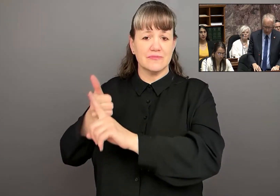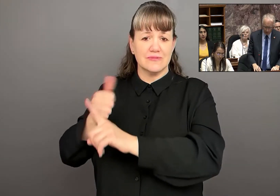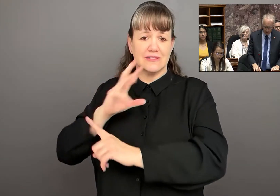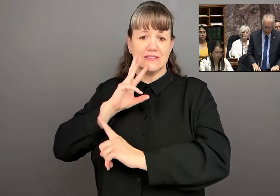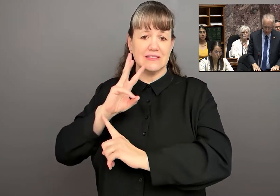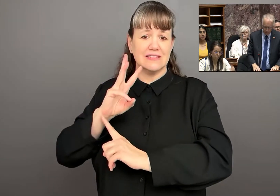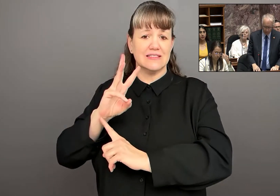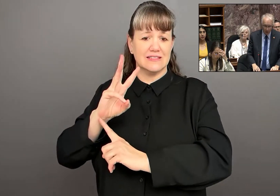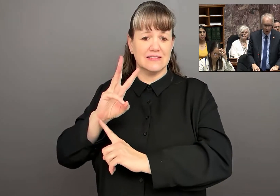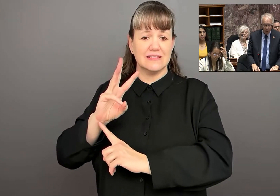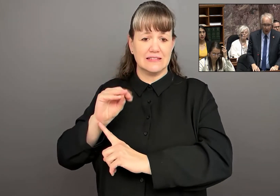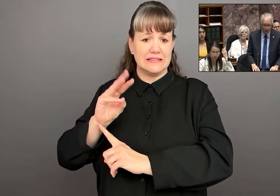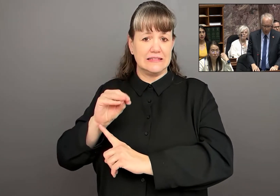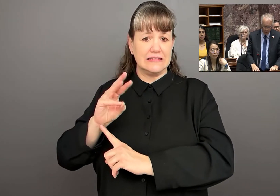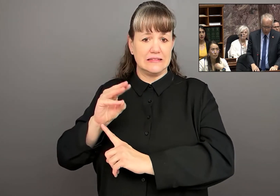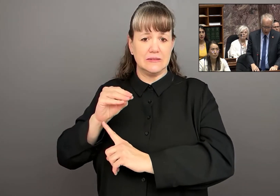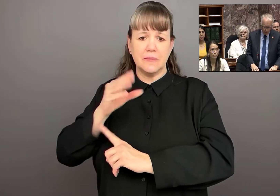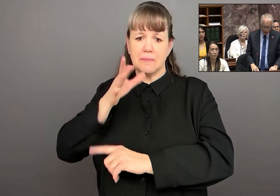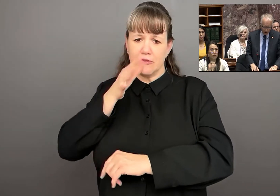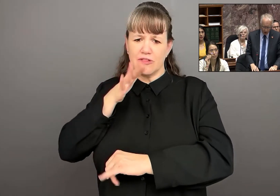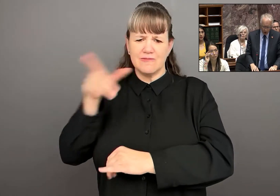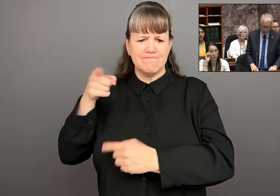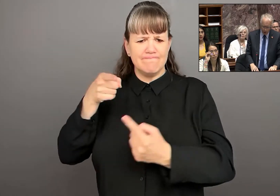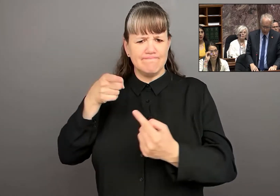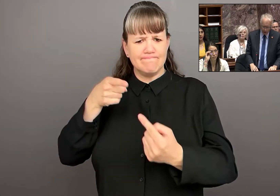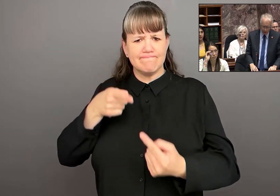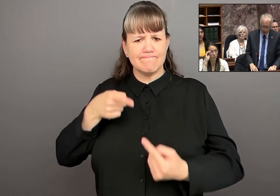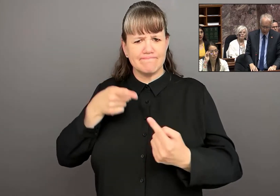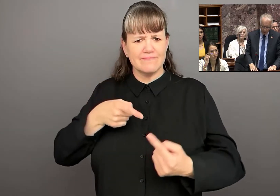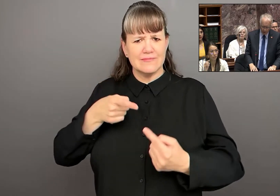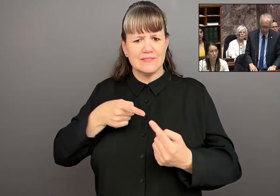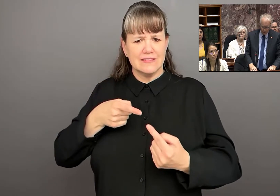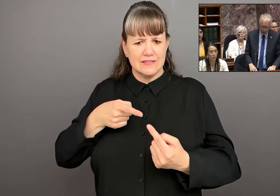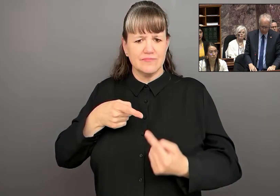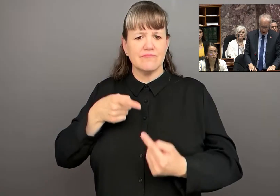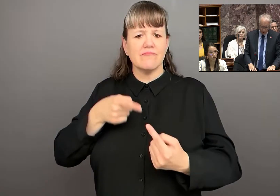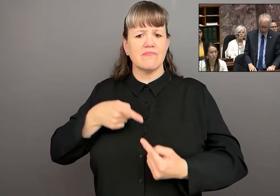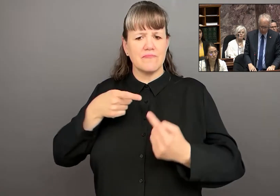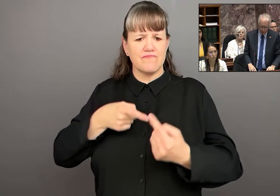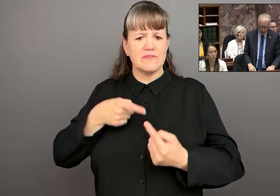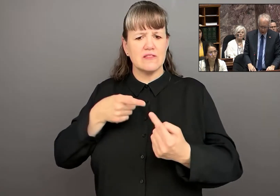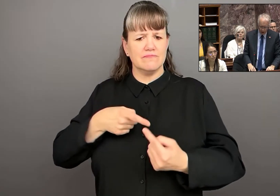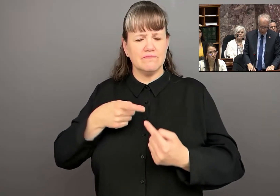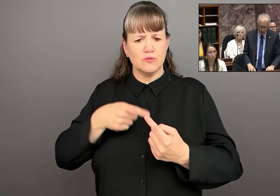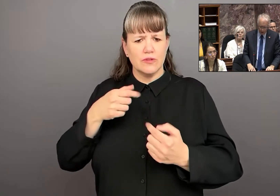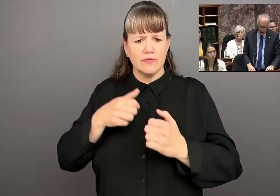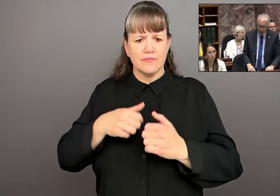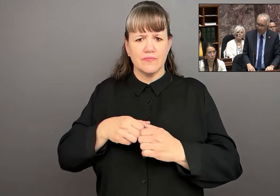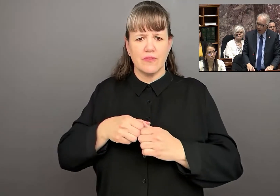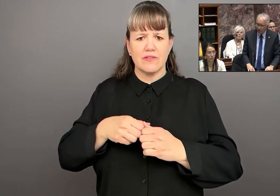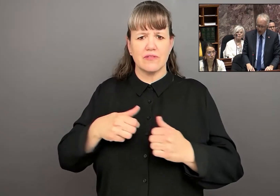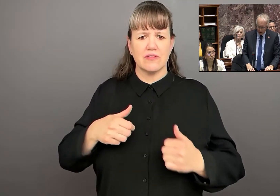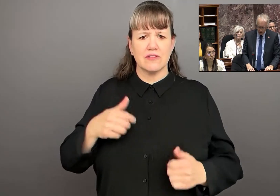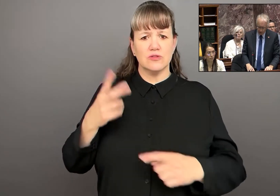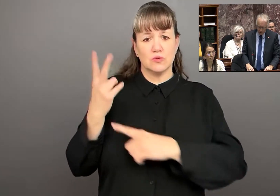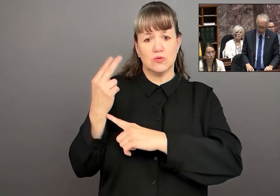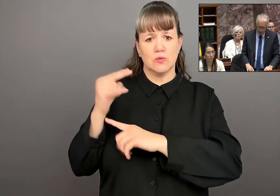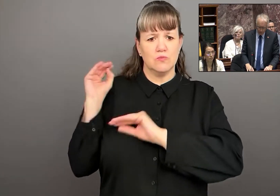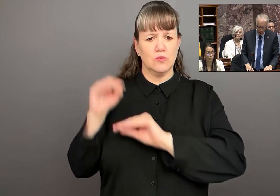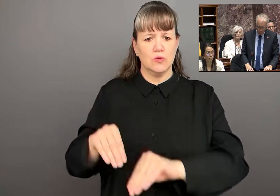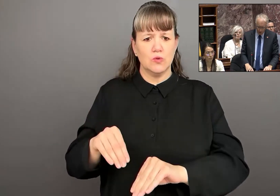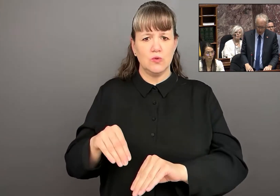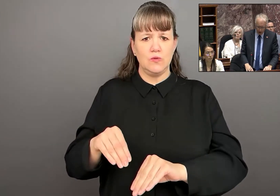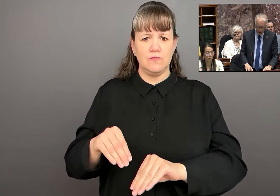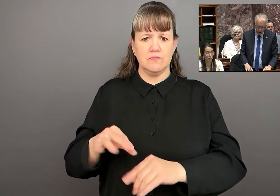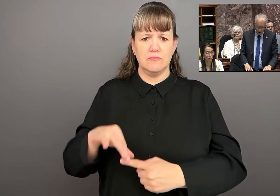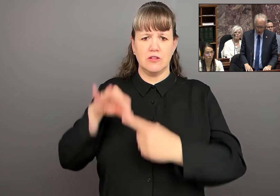mental health illness. In 2023, she moved into the Foxglove Supportive Housing Facility in Surrey, a site this